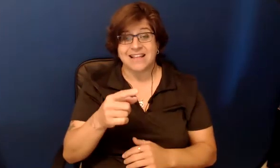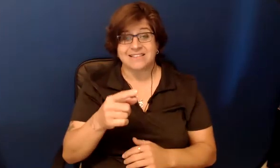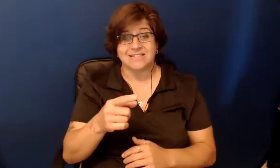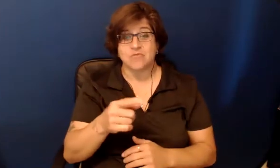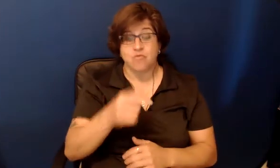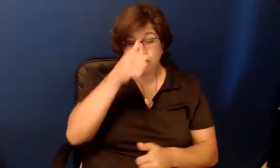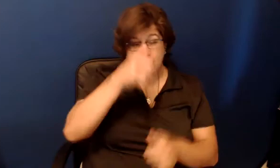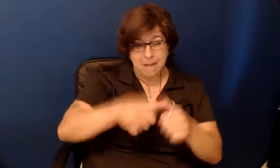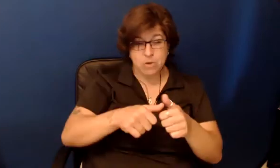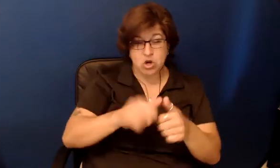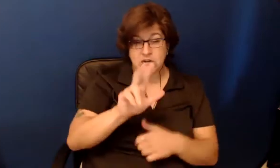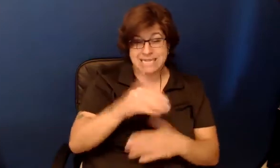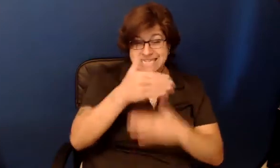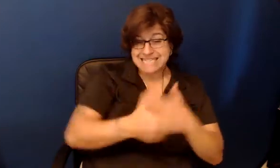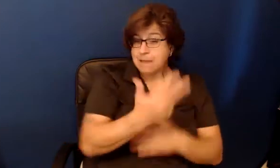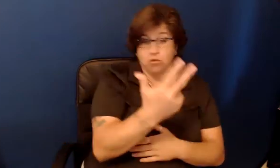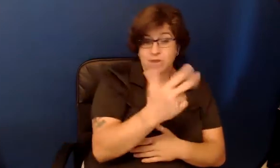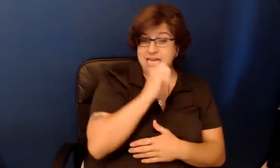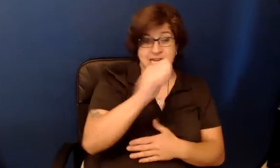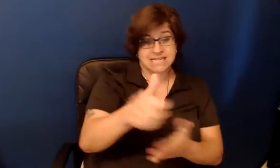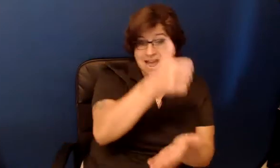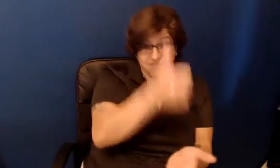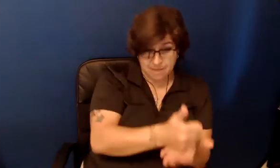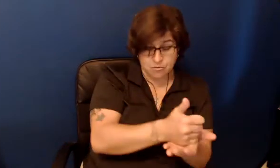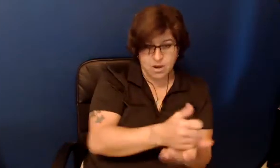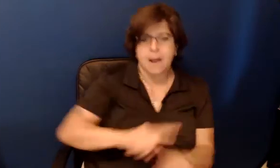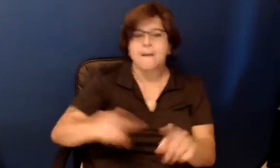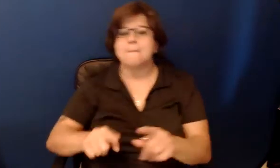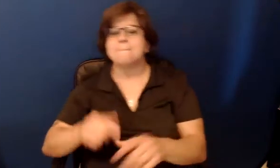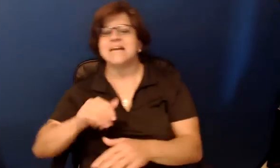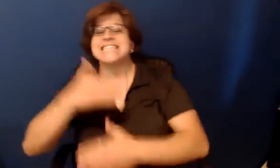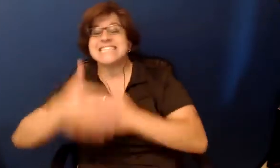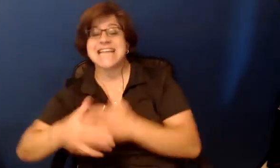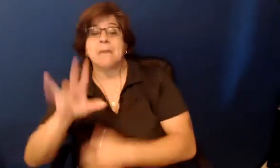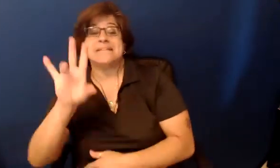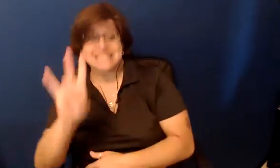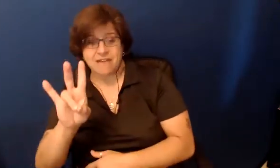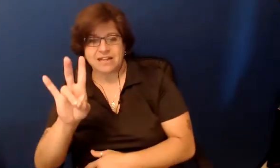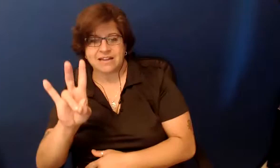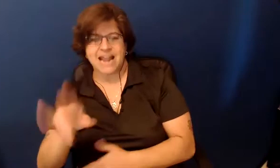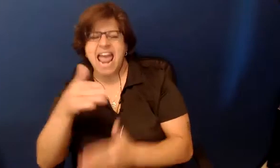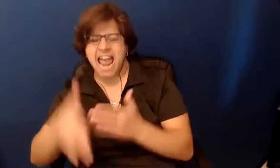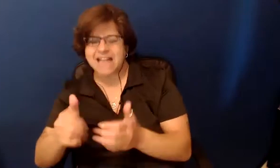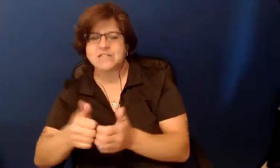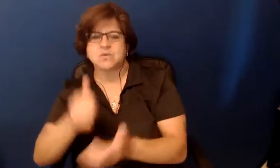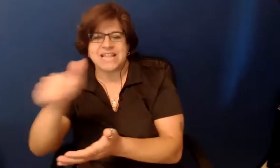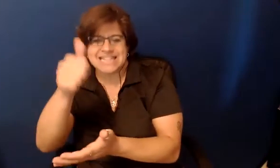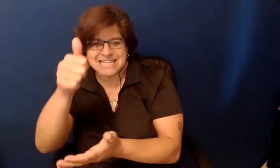end where we didn't say amend on step 3, and we said amen at step 7. So we completed